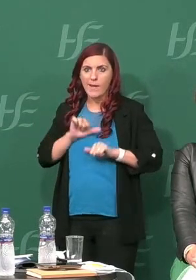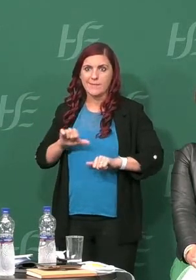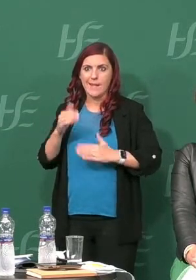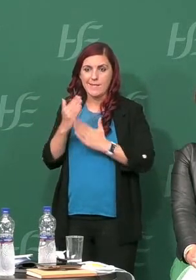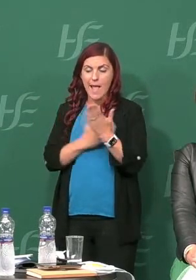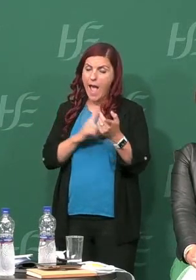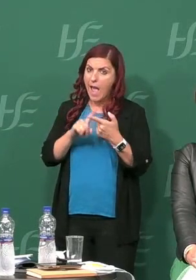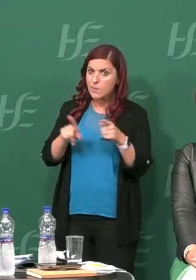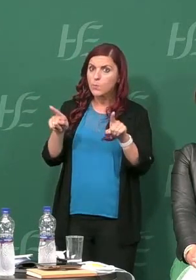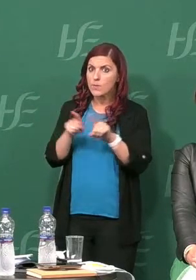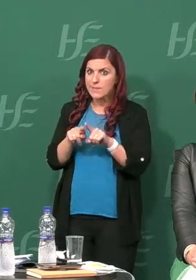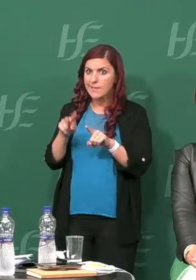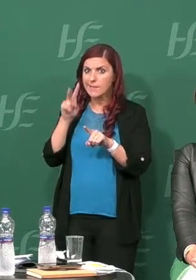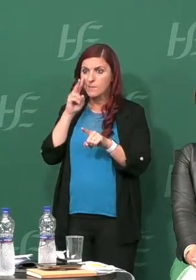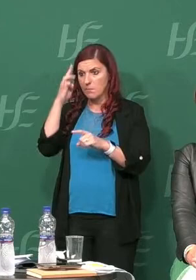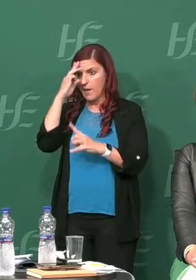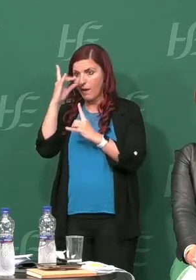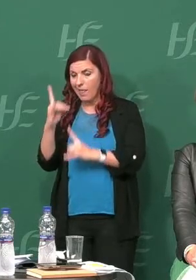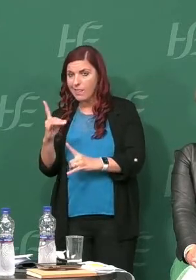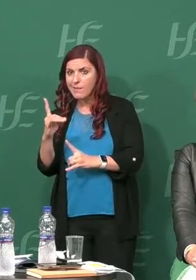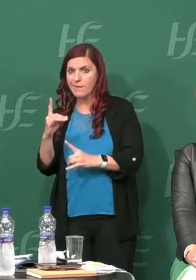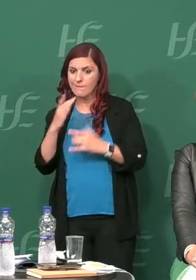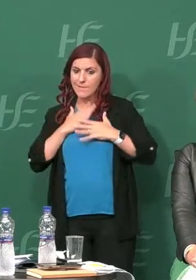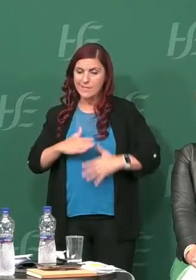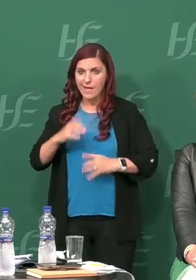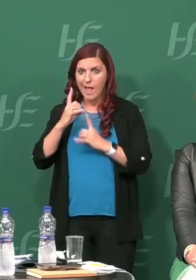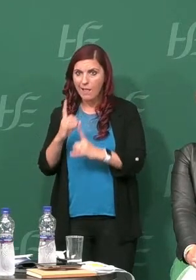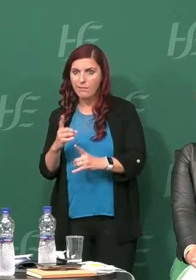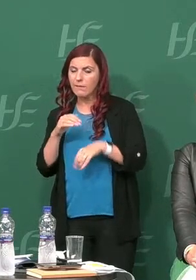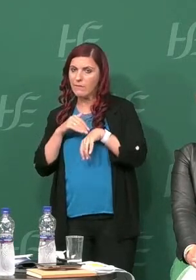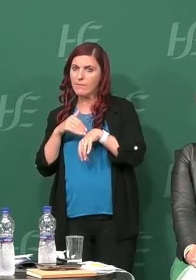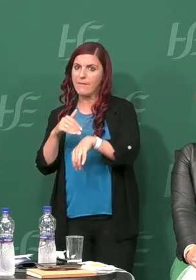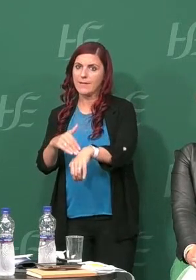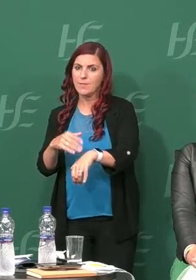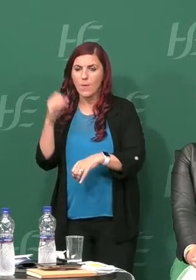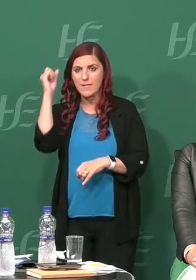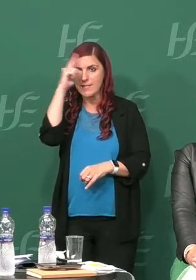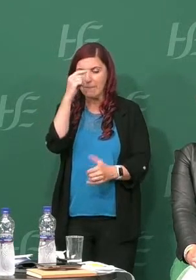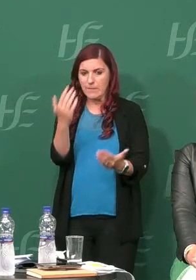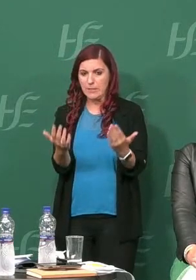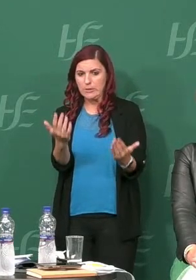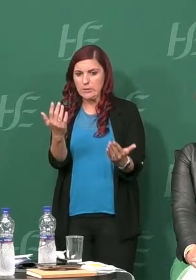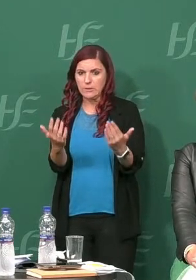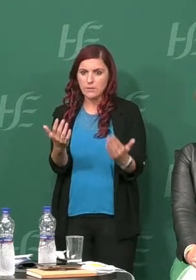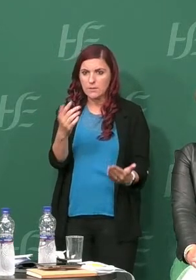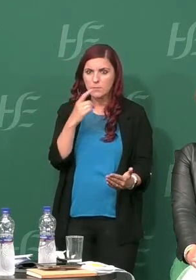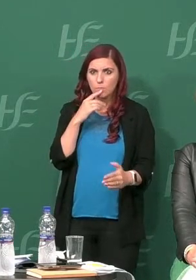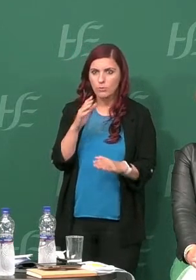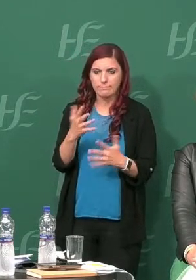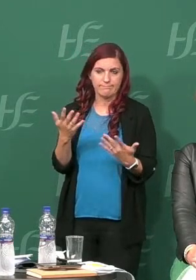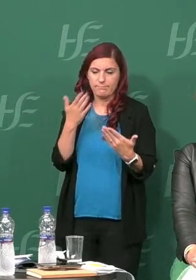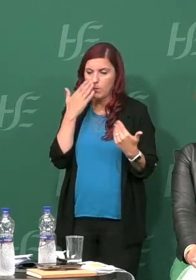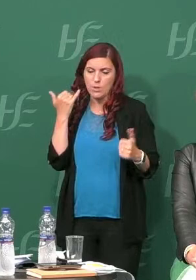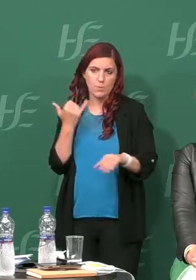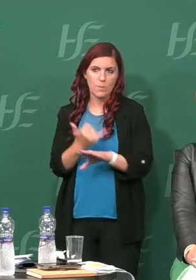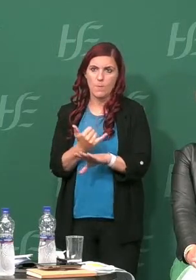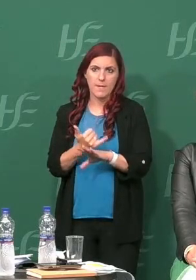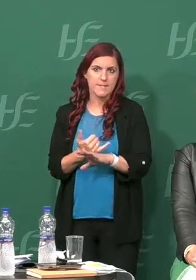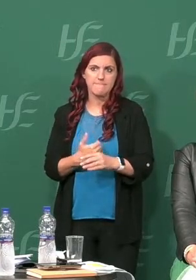mental health presenting itself. So it's a difficult call, but long-term restrictions hurt the health service too.